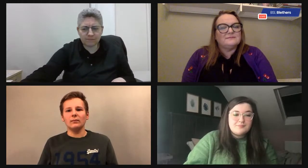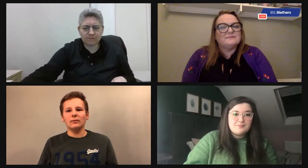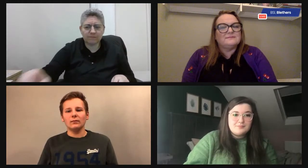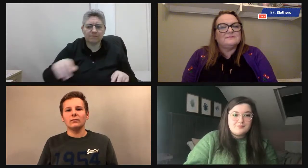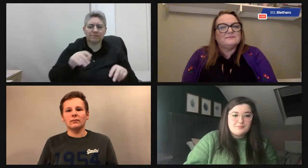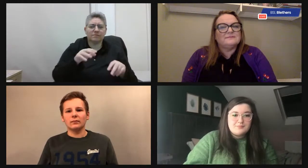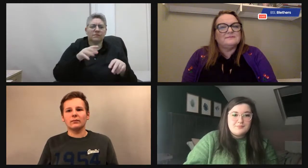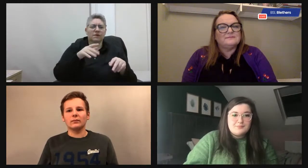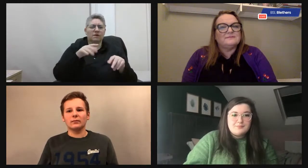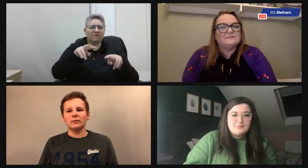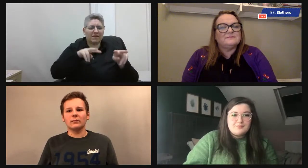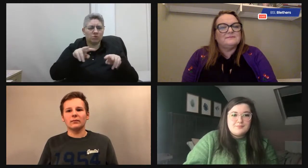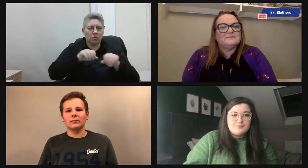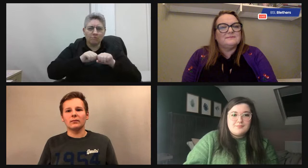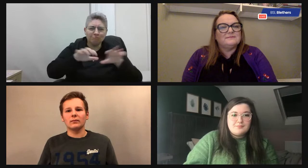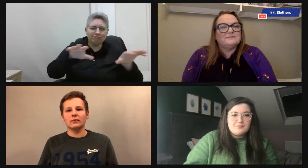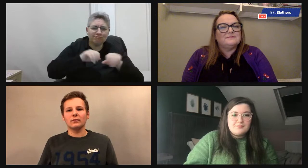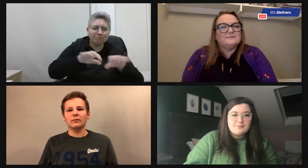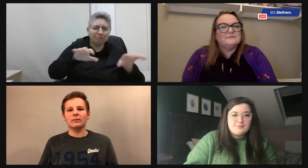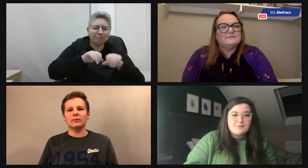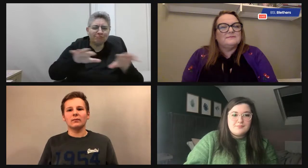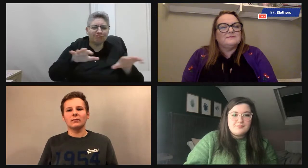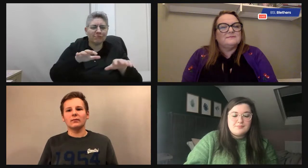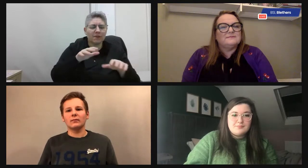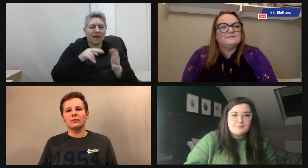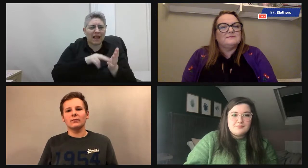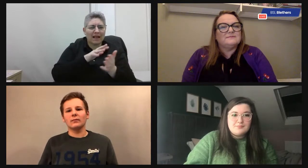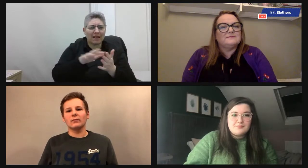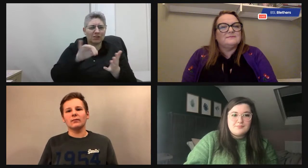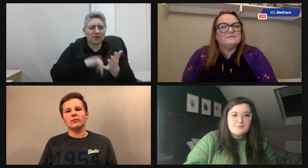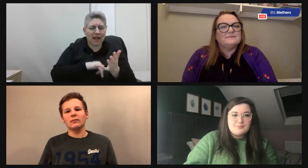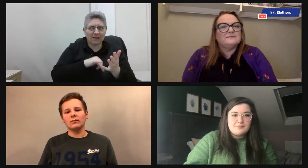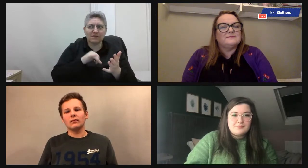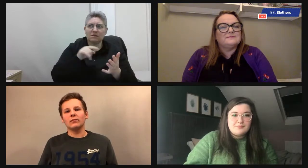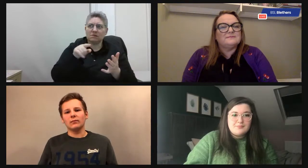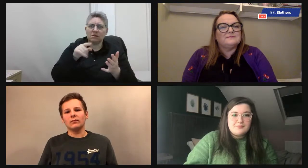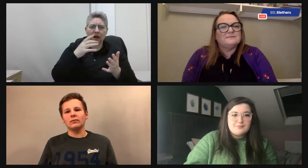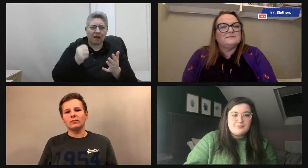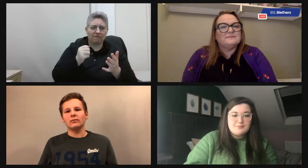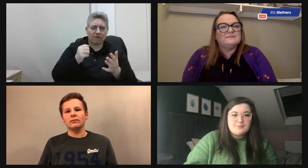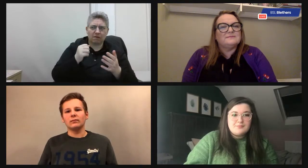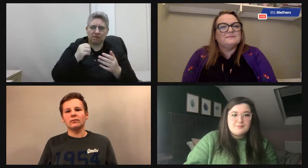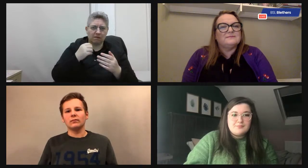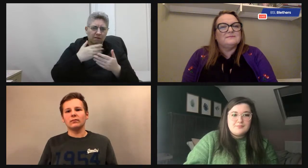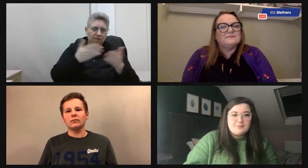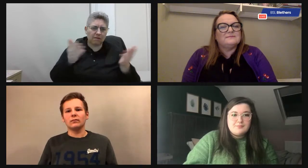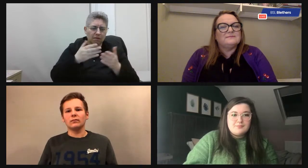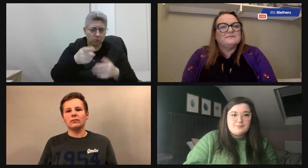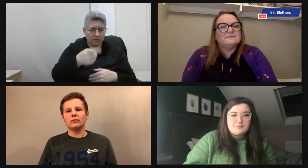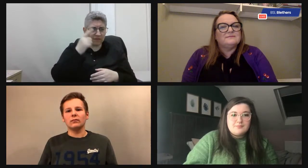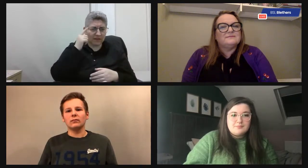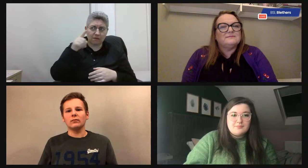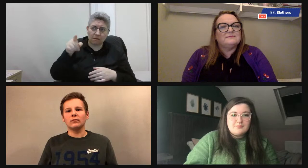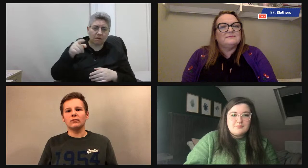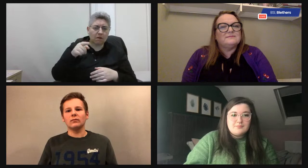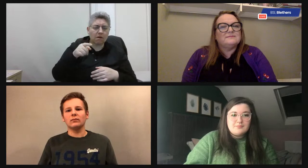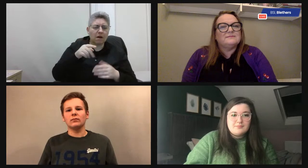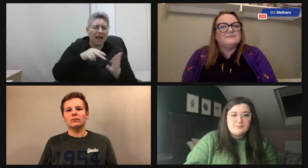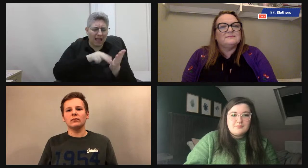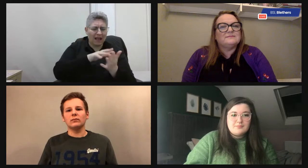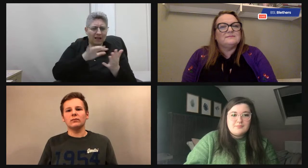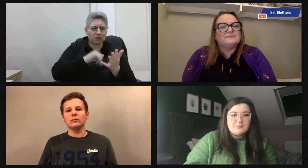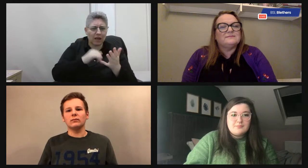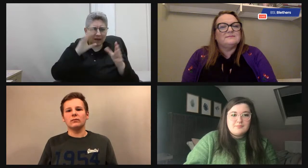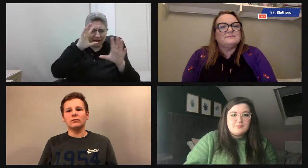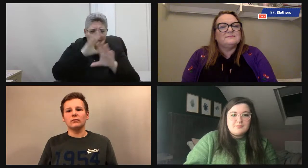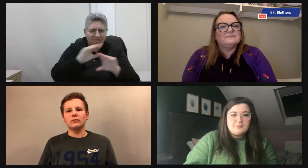of NHS videos available in Scotland. Those are now being made available. Um, do